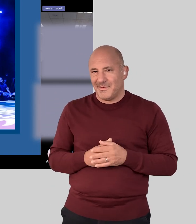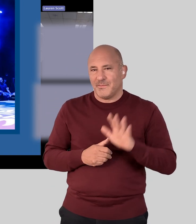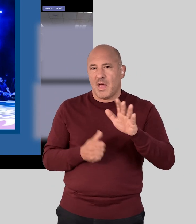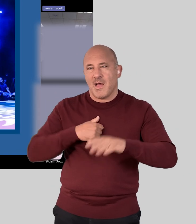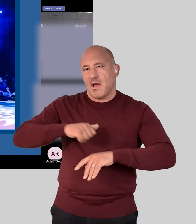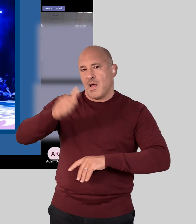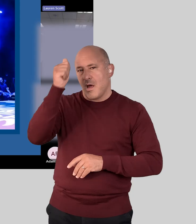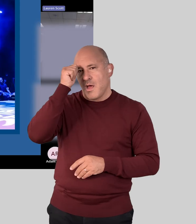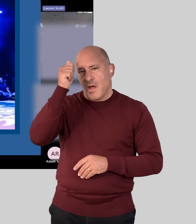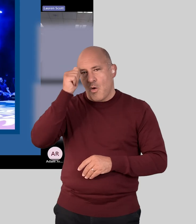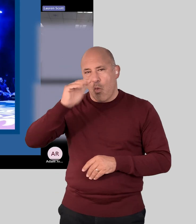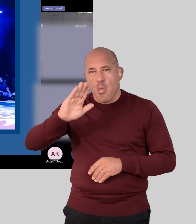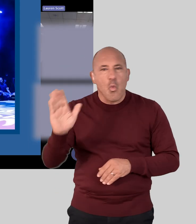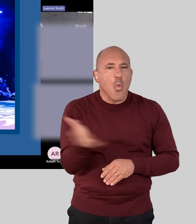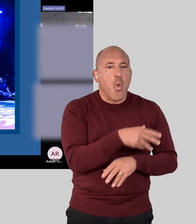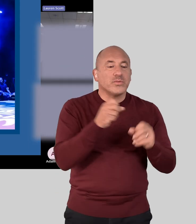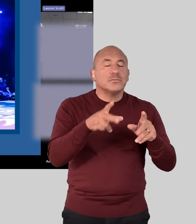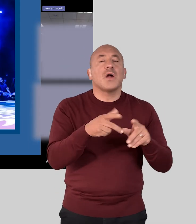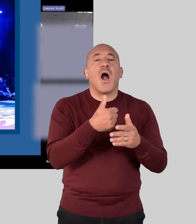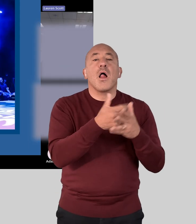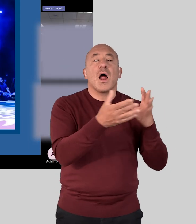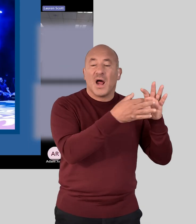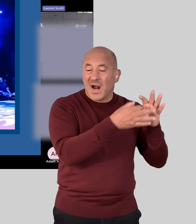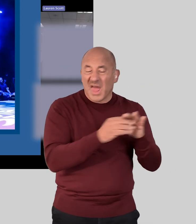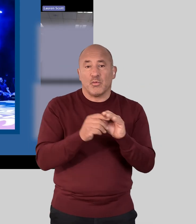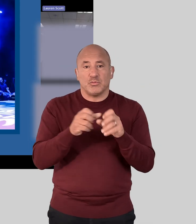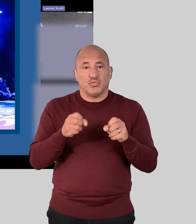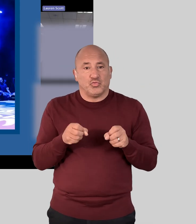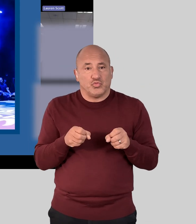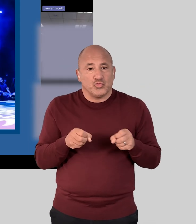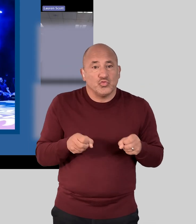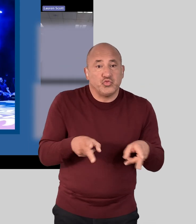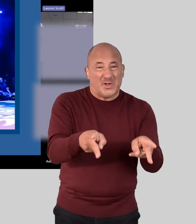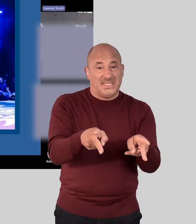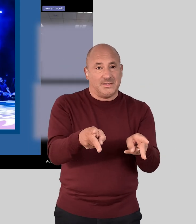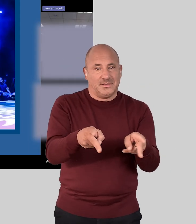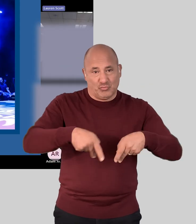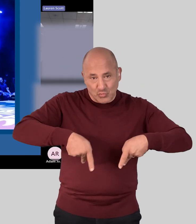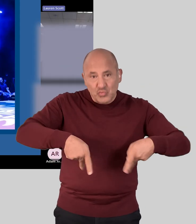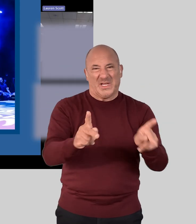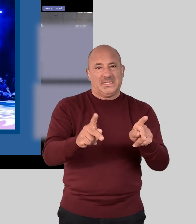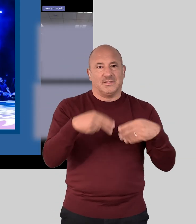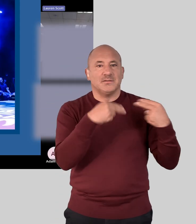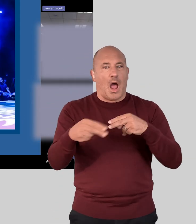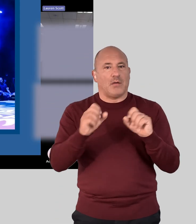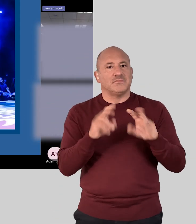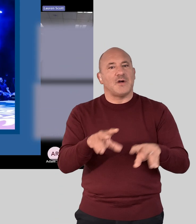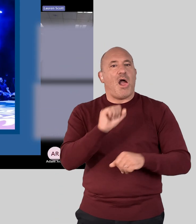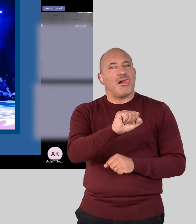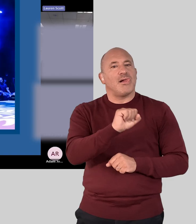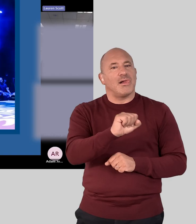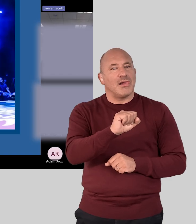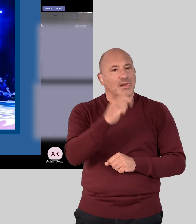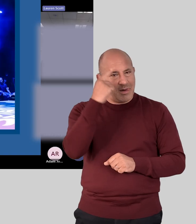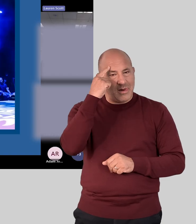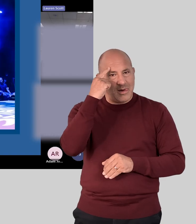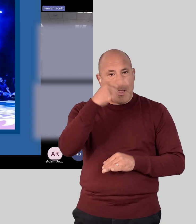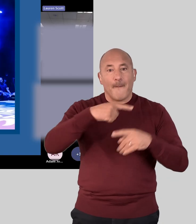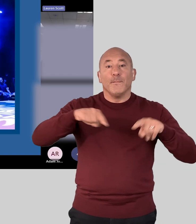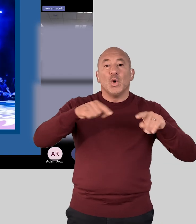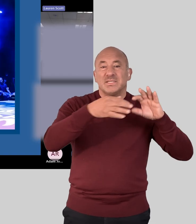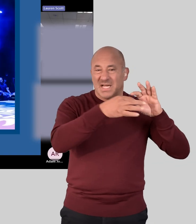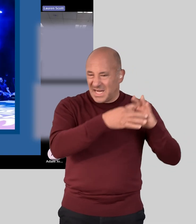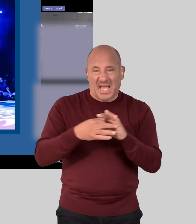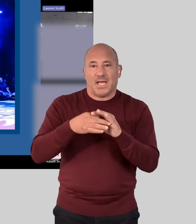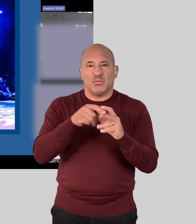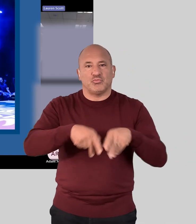or approach, sort of different styles. But what I know of all styles is that it's usually with street